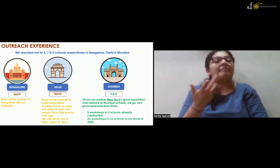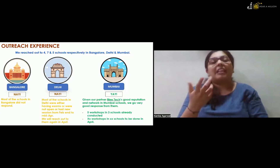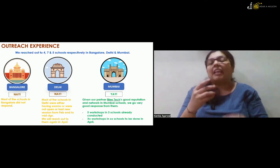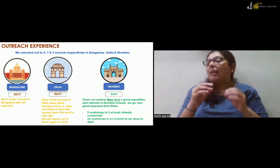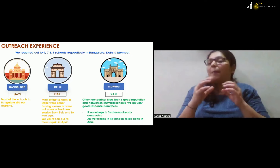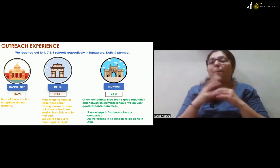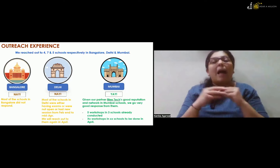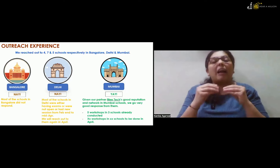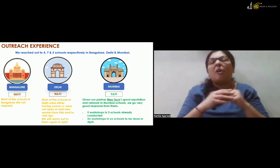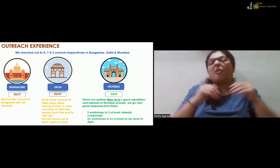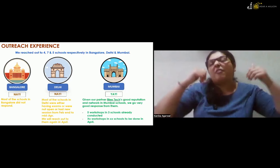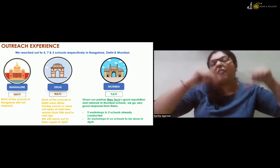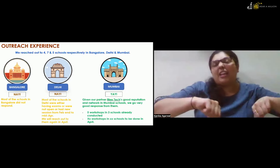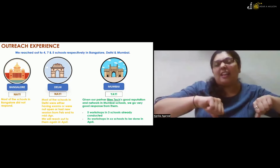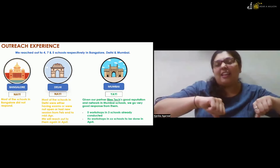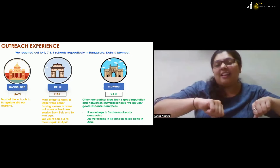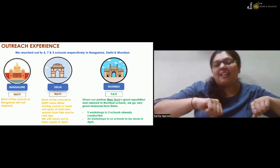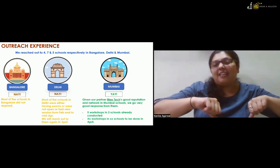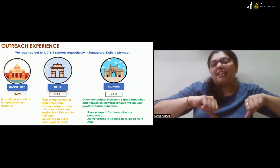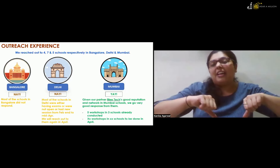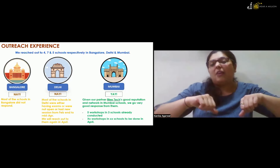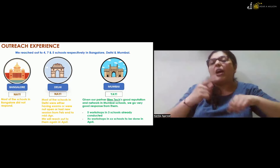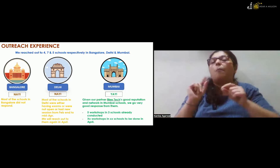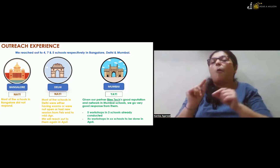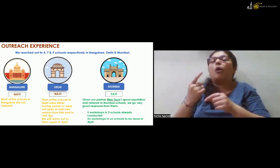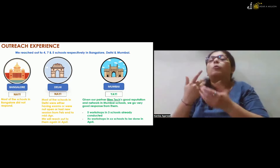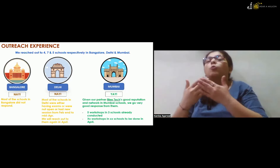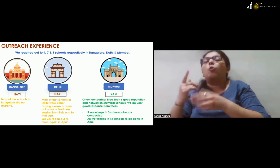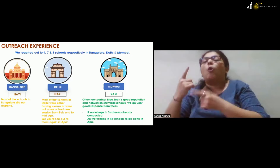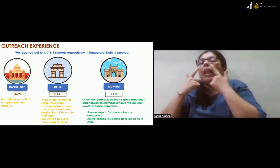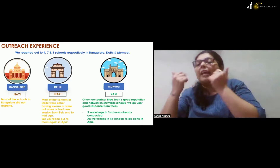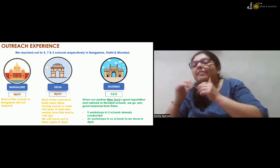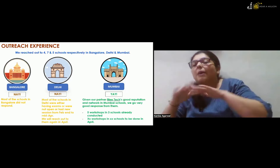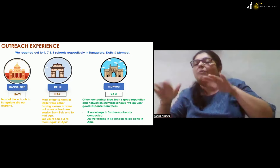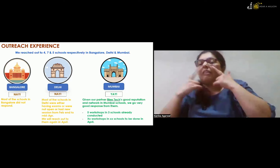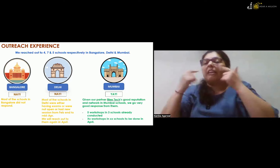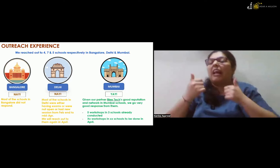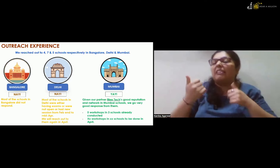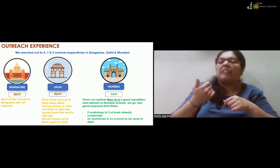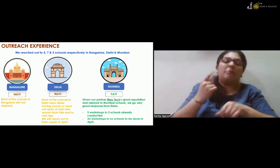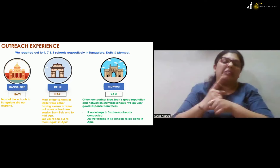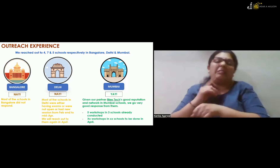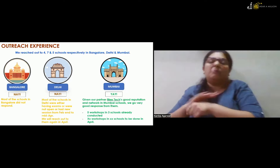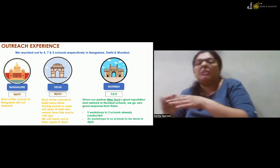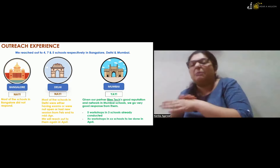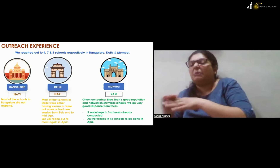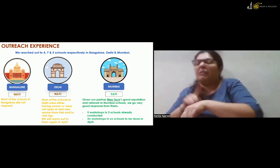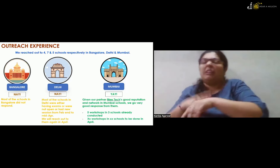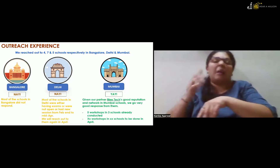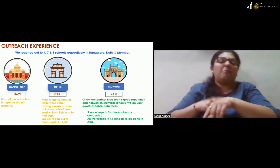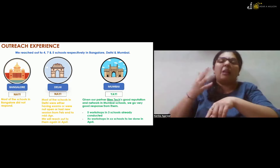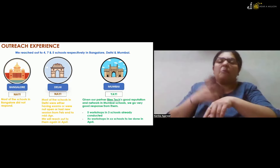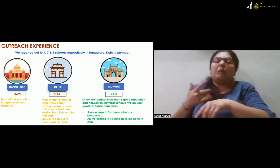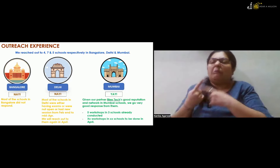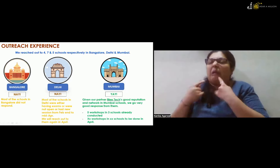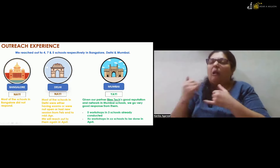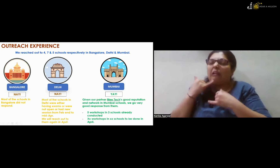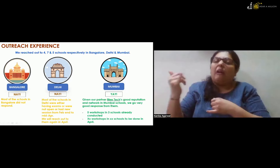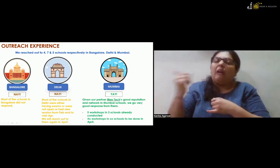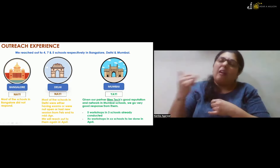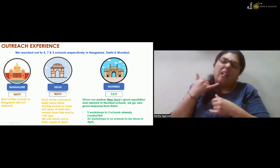didn't work. Yeah, we would just see. So the Bangalore schools, most of the schools in Bangalore did not respond, saying that the